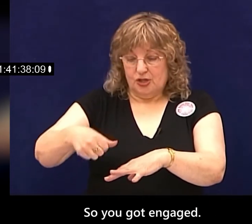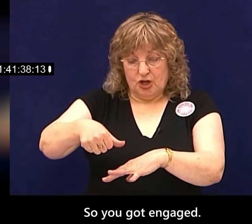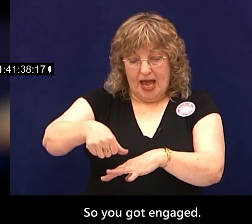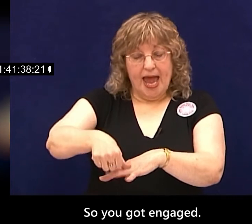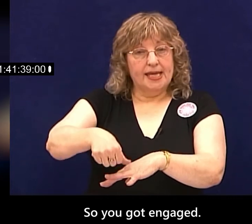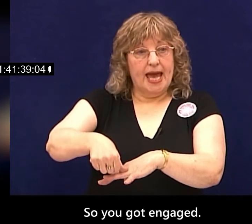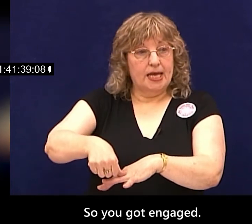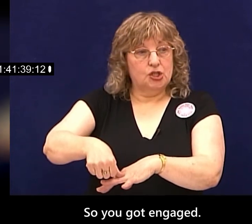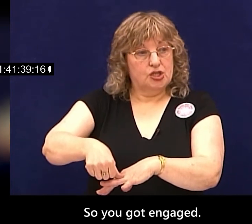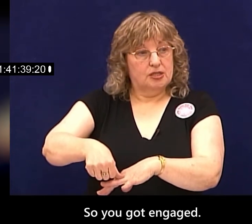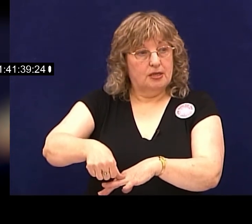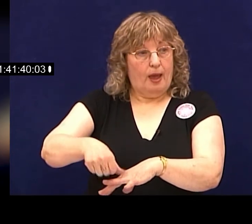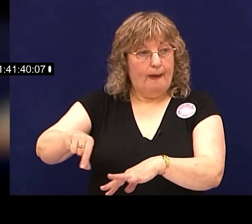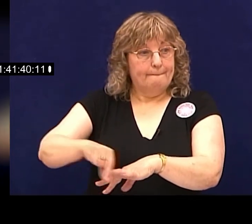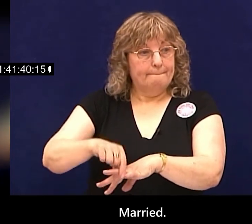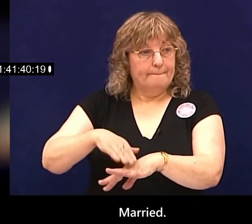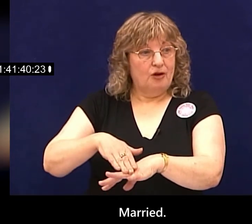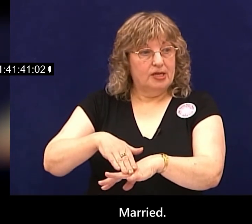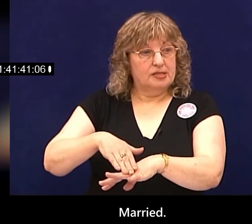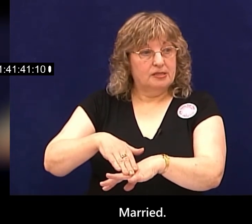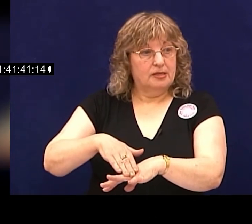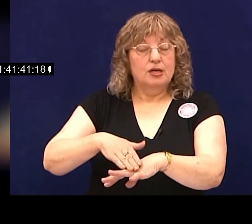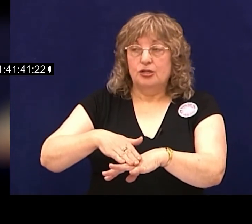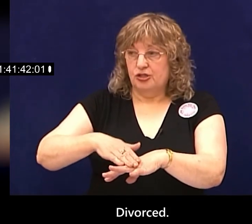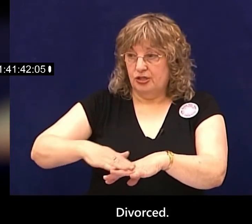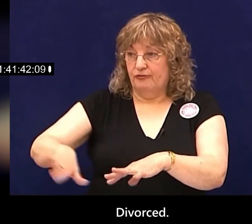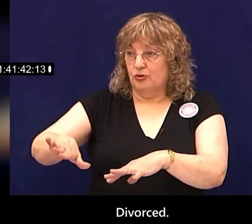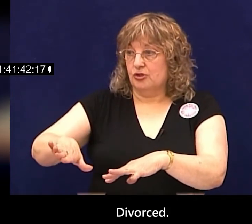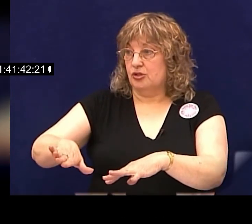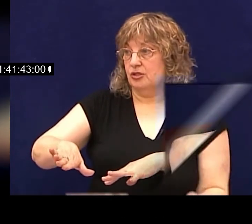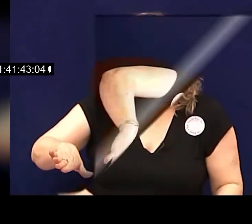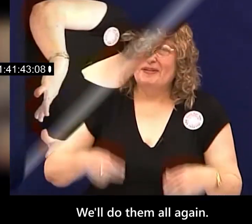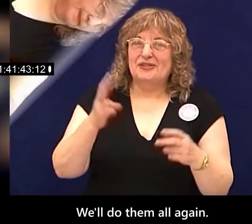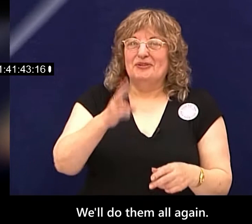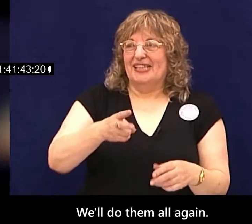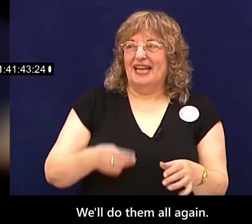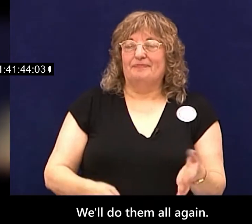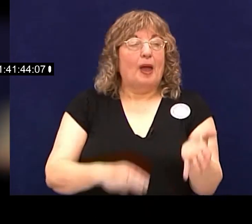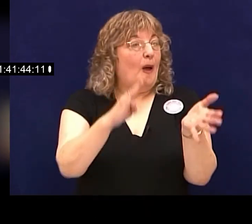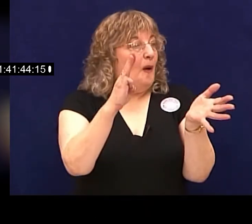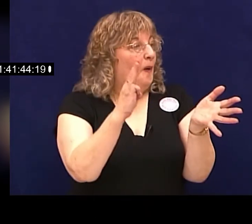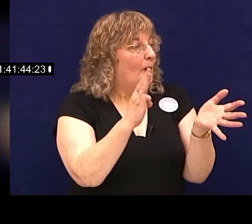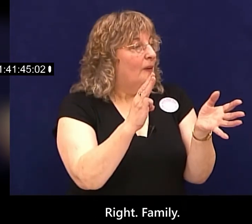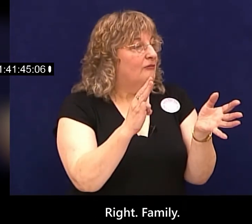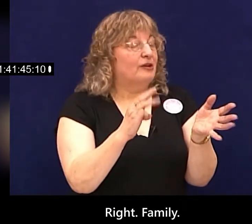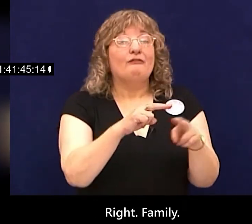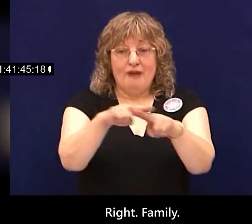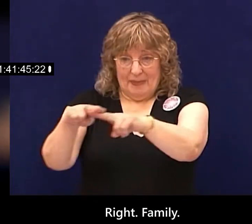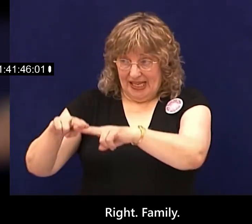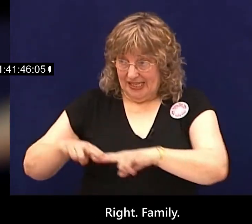you've got engaged, married, divorced. We'll do them all again. Right, family.